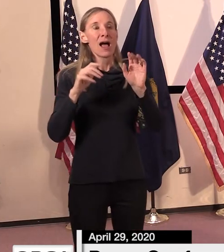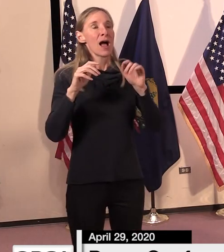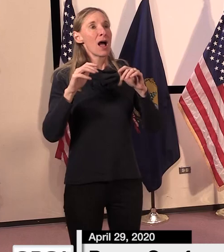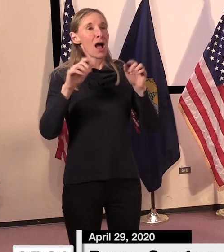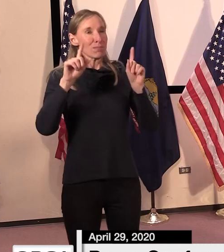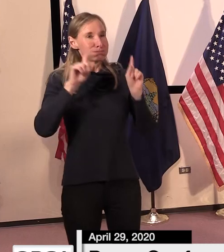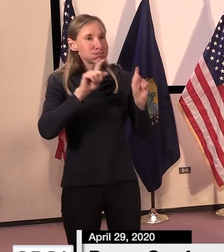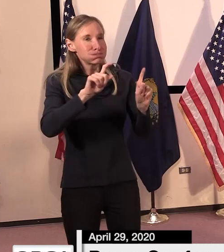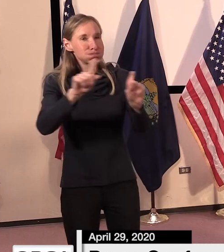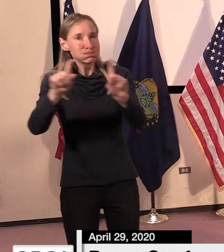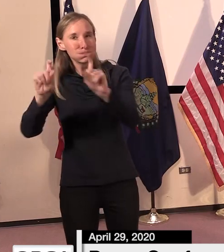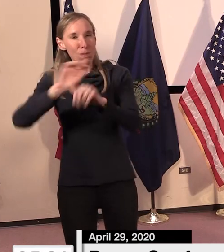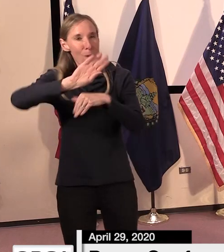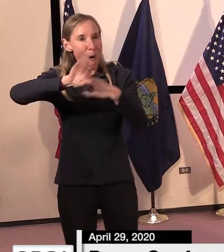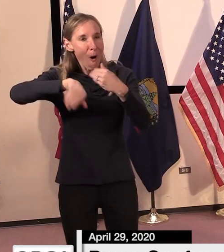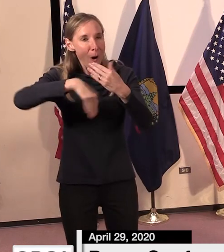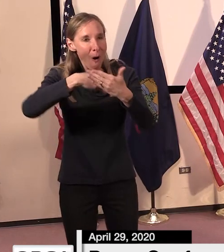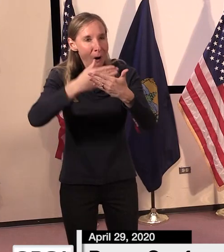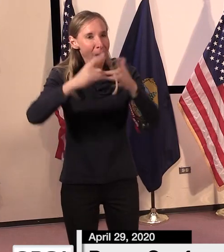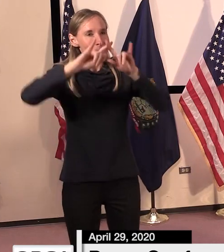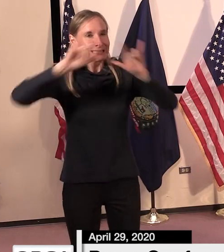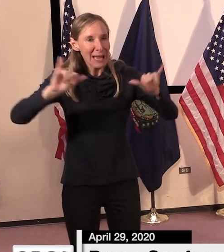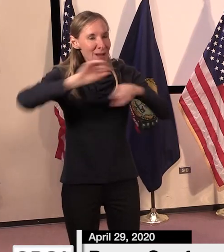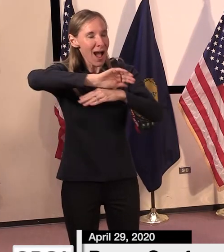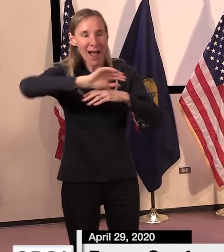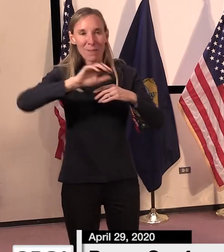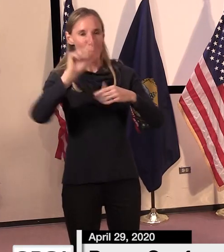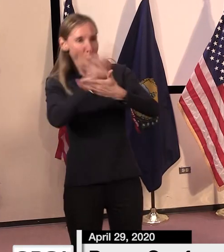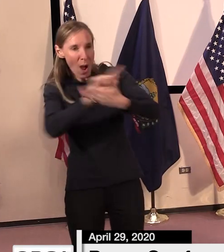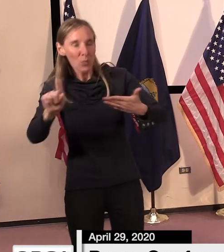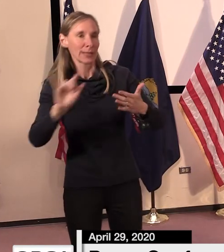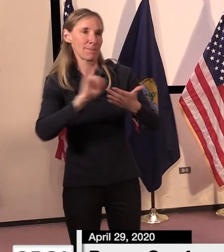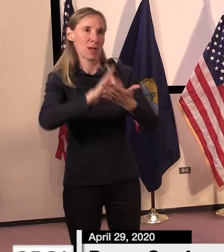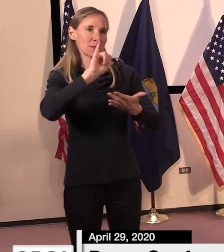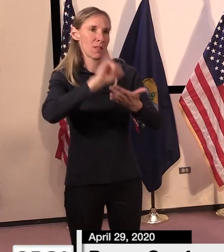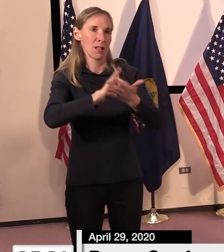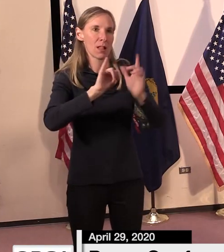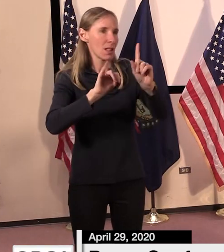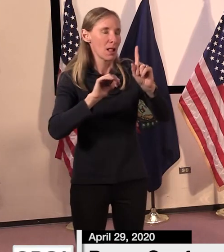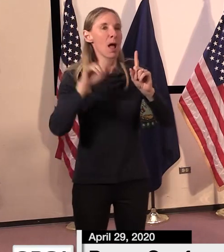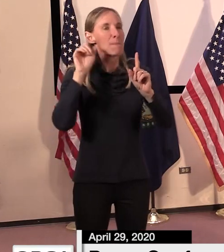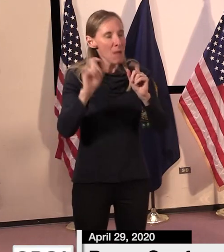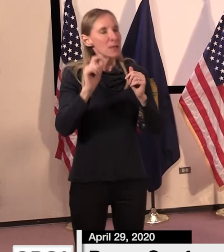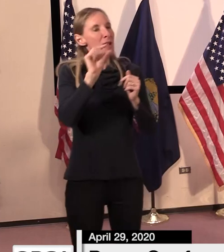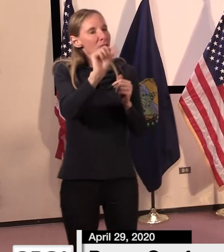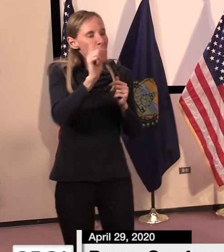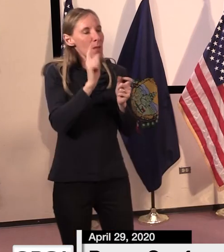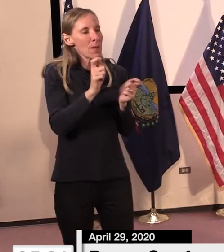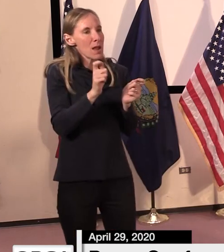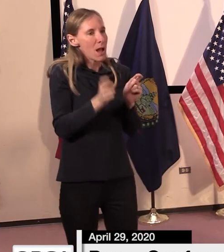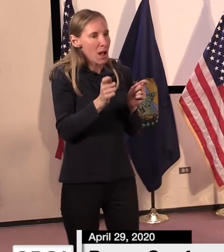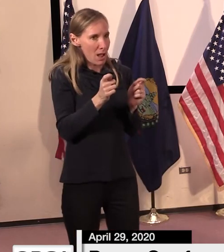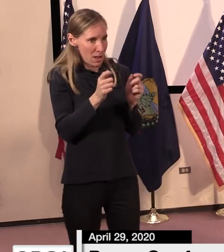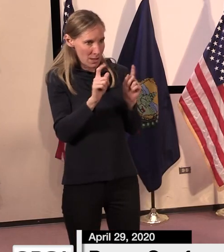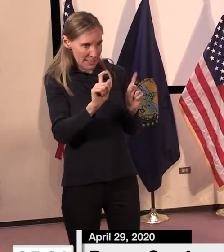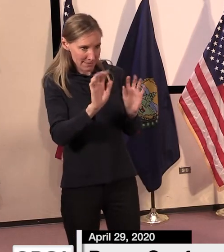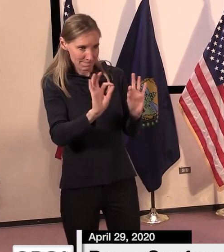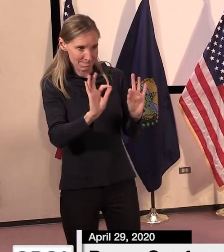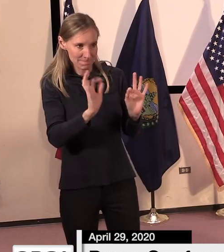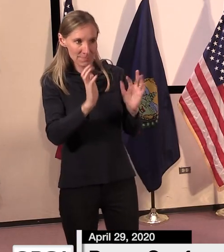we can give our public health workers the room they need to make adjustments along the way, so we don't ramp up too fast, too